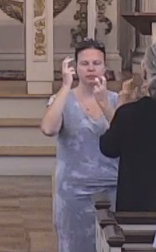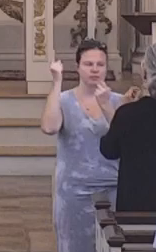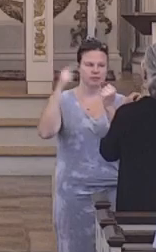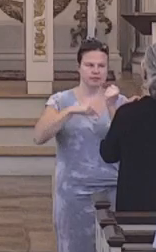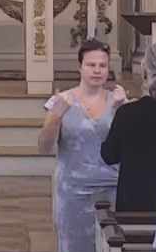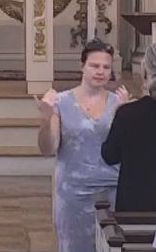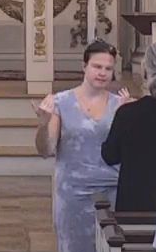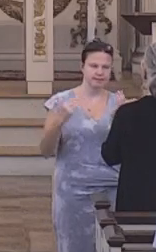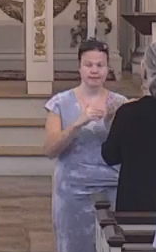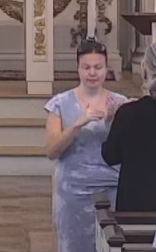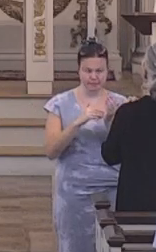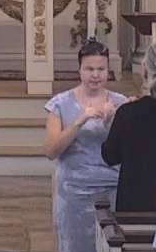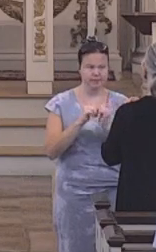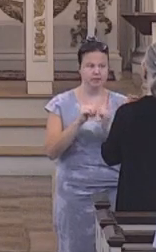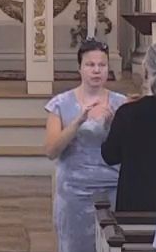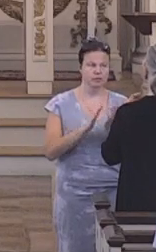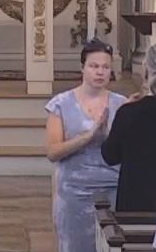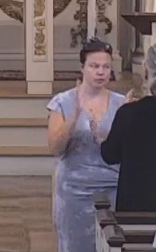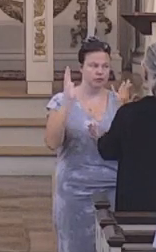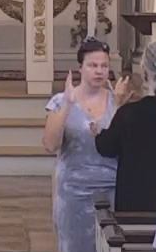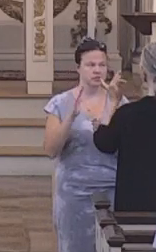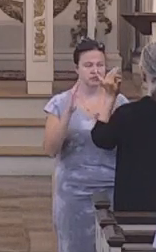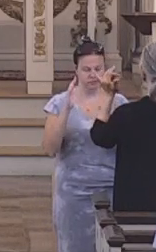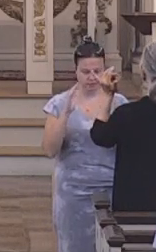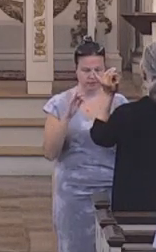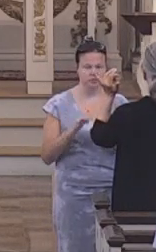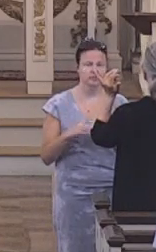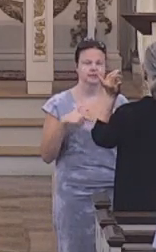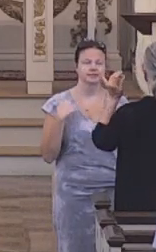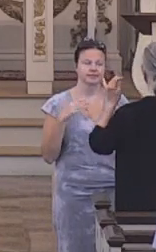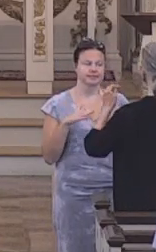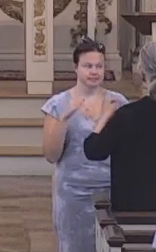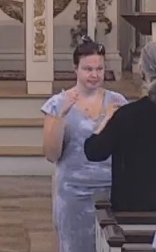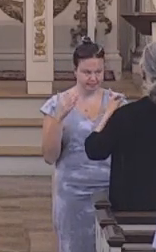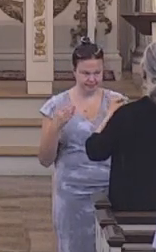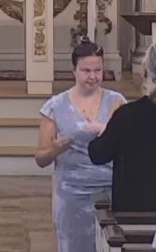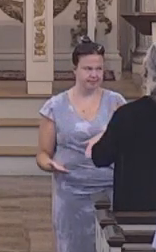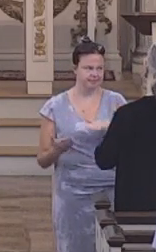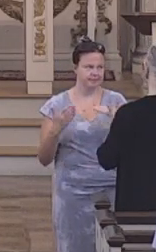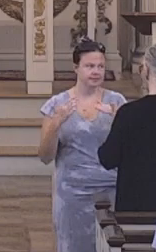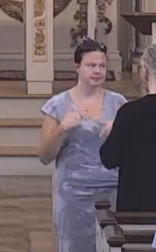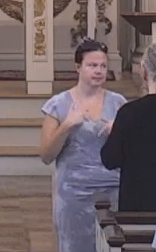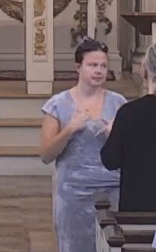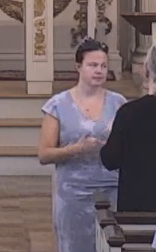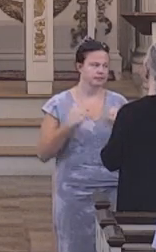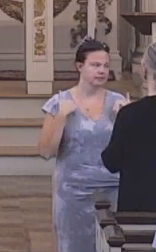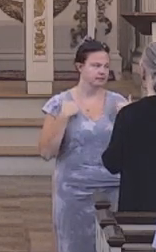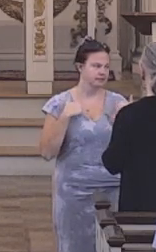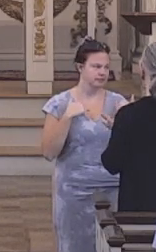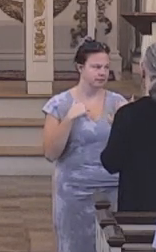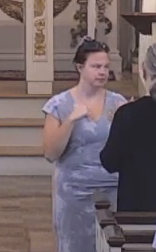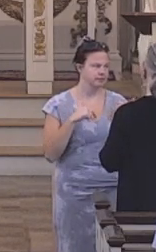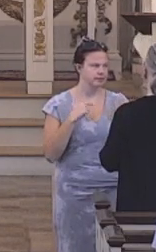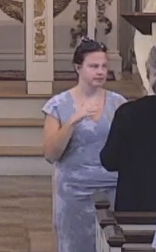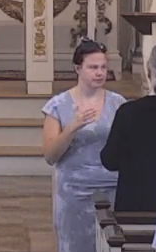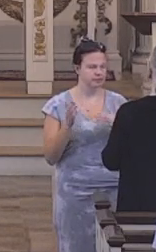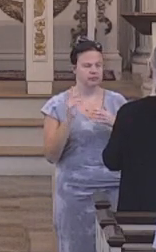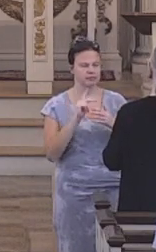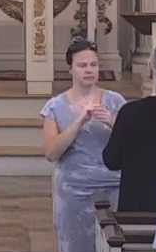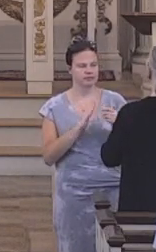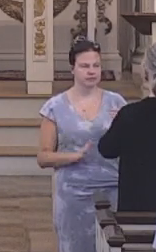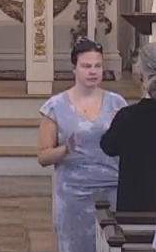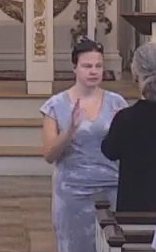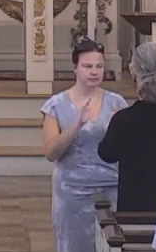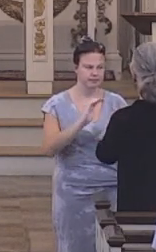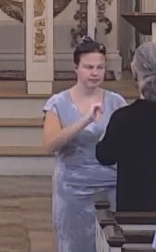Father. He will come again in glory to judge the living and the dead, and his kingdom will have no end. I believe